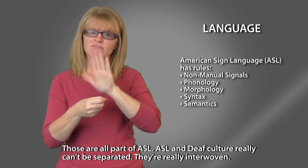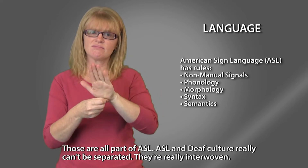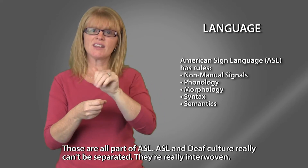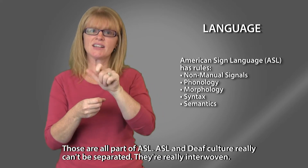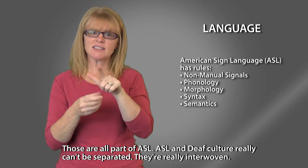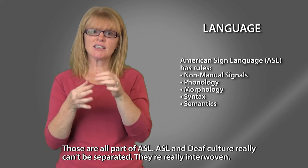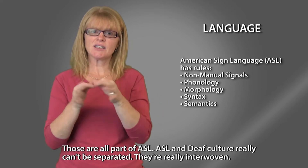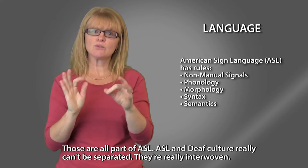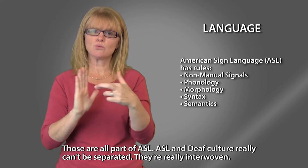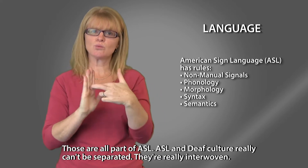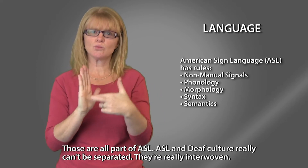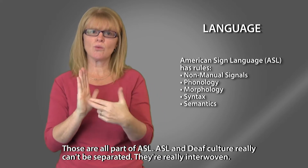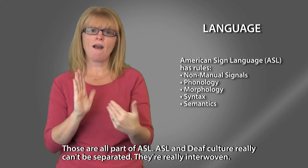Those are all part of ASL.